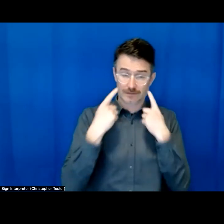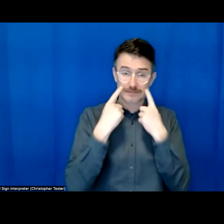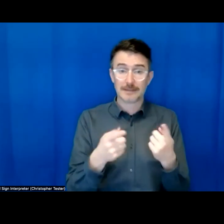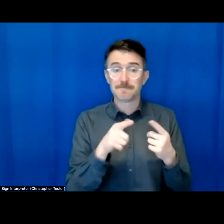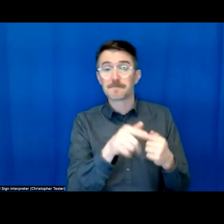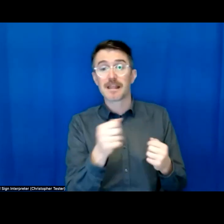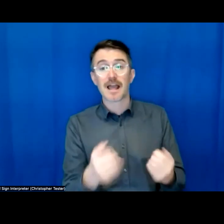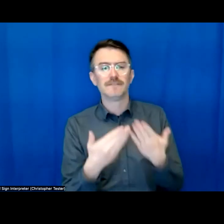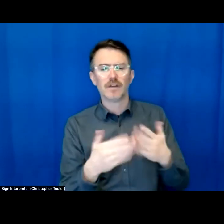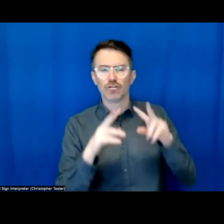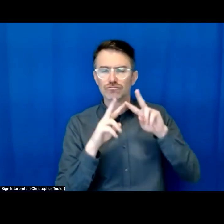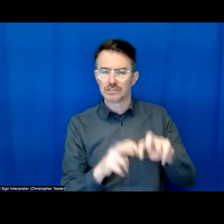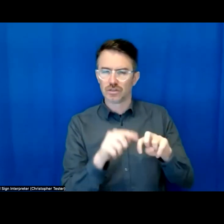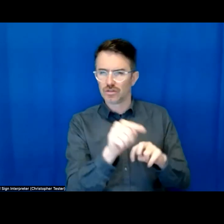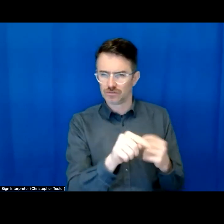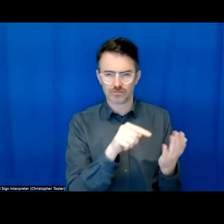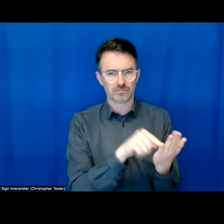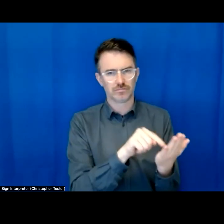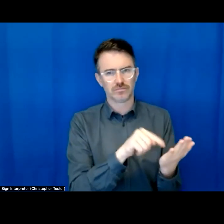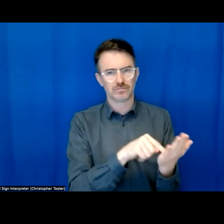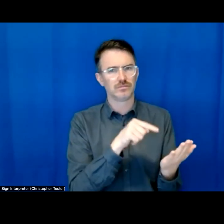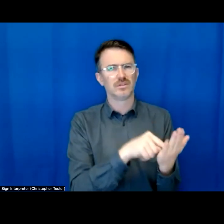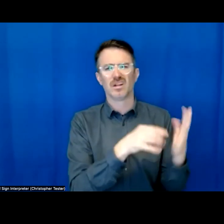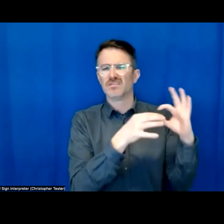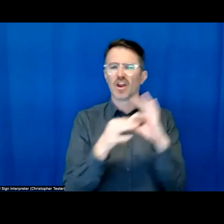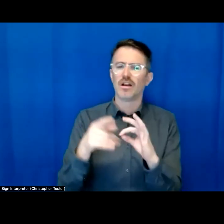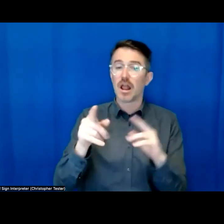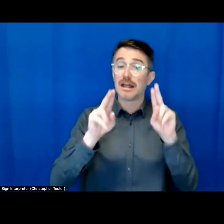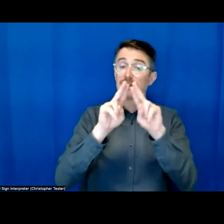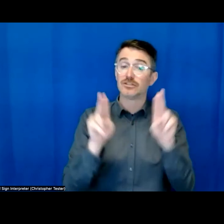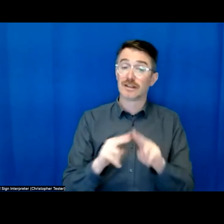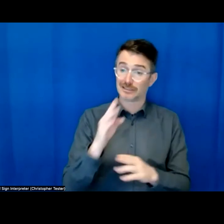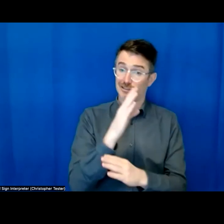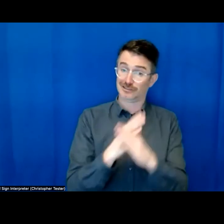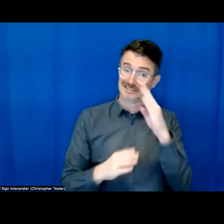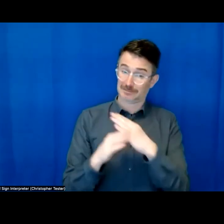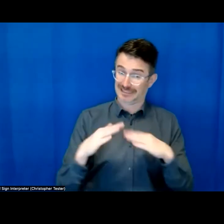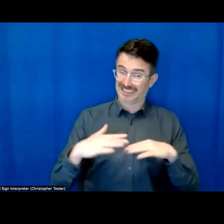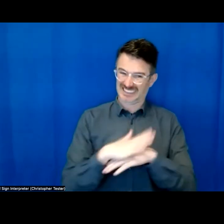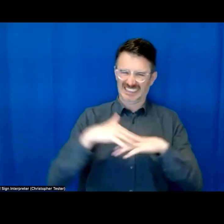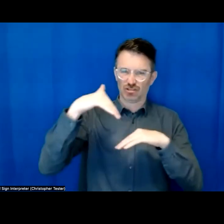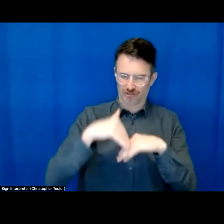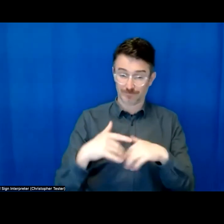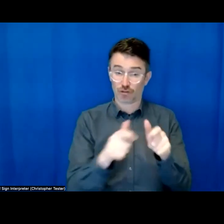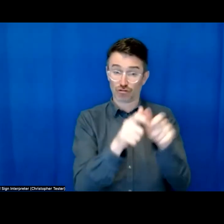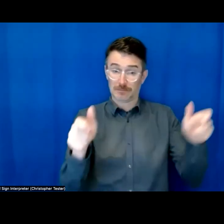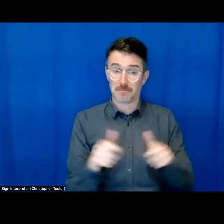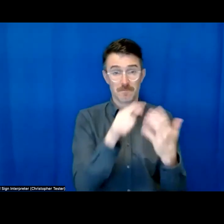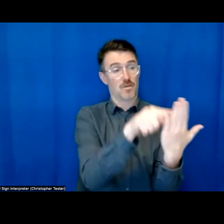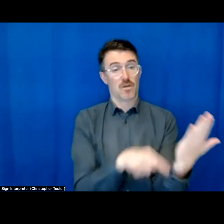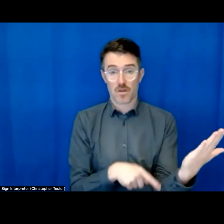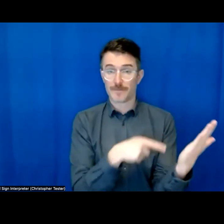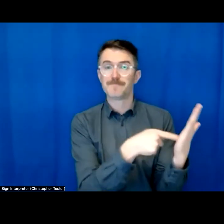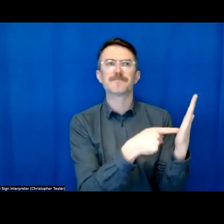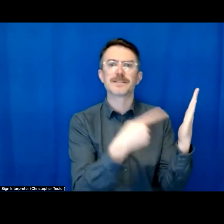face programmatic, attitudinal, psychological, multiple identity, structural, and environmental barriers due to